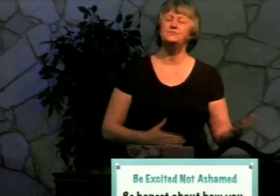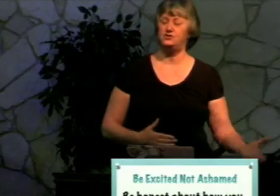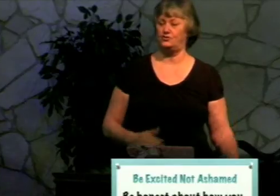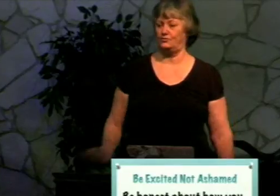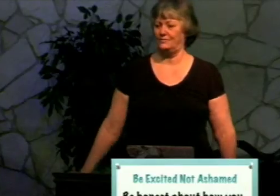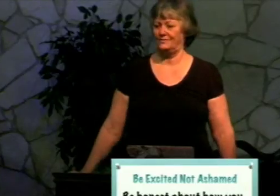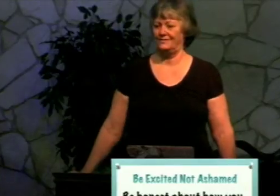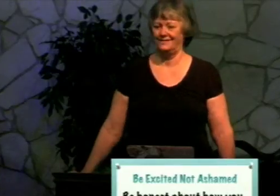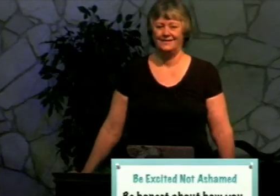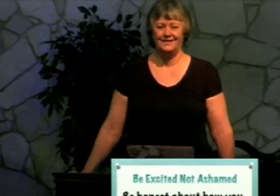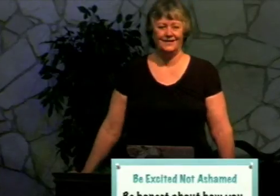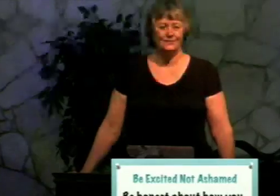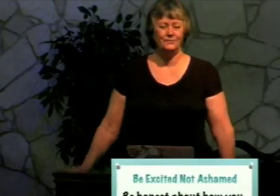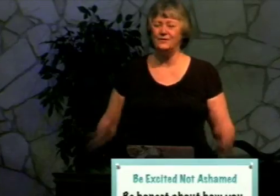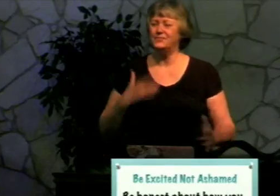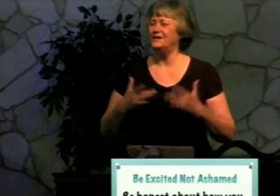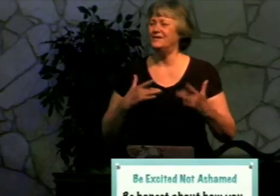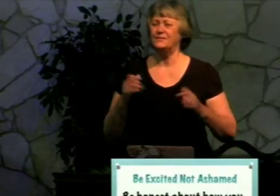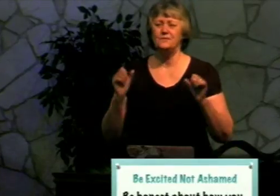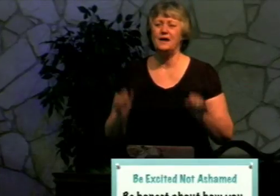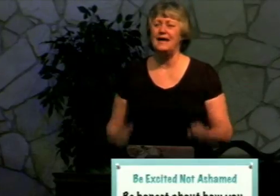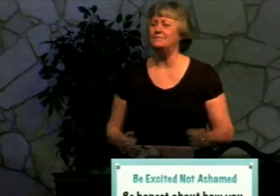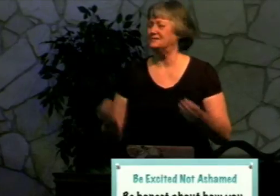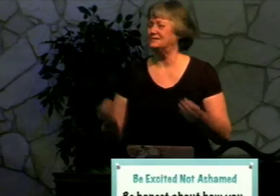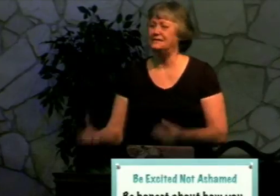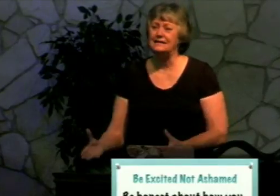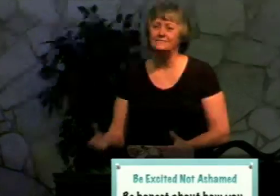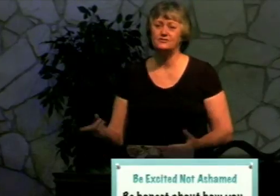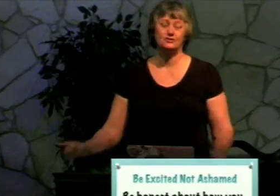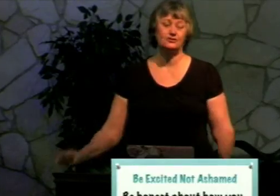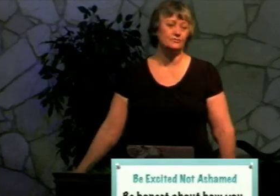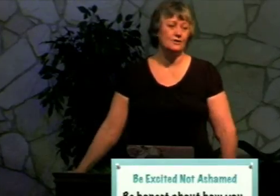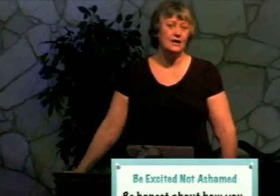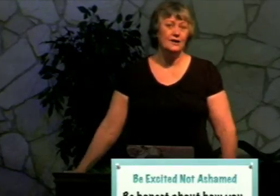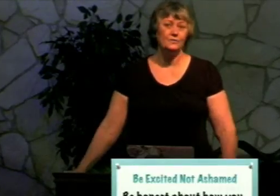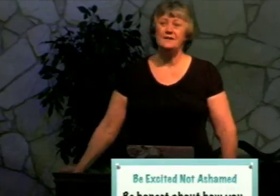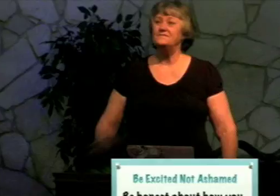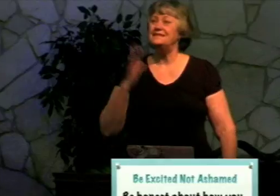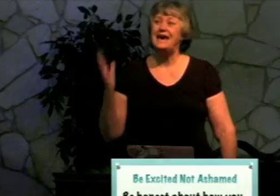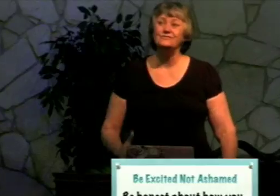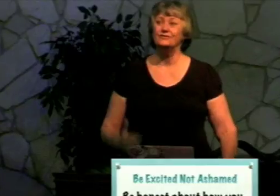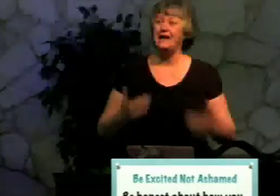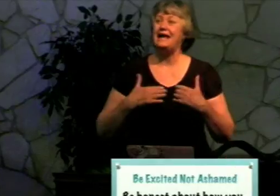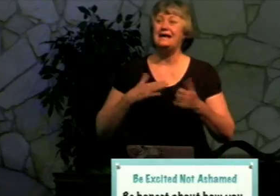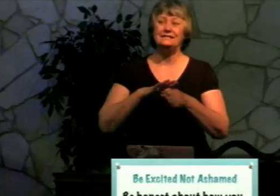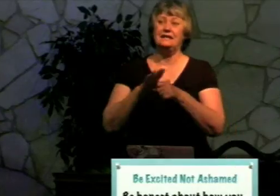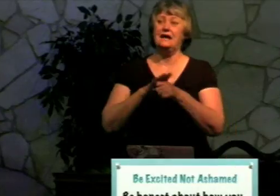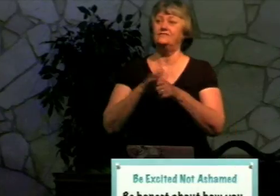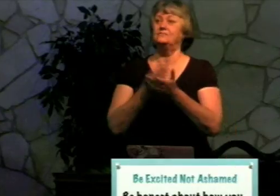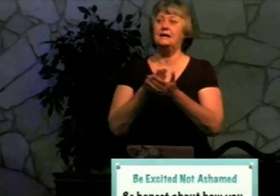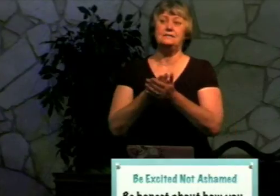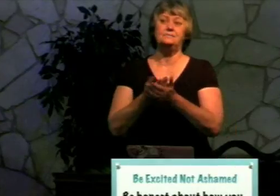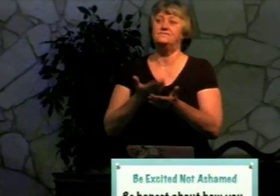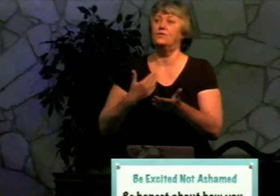you. We're thrilled that we were able to give to you. We've never had enough money before